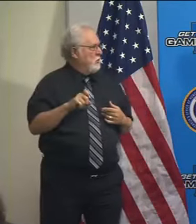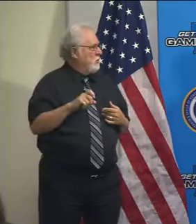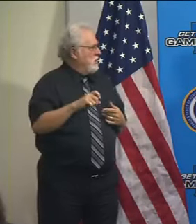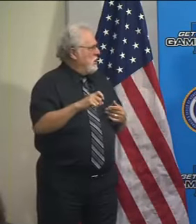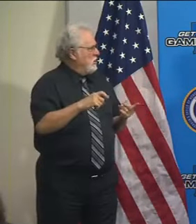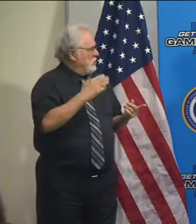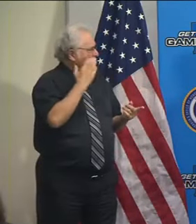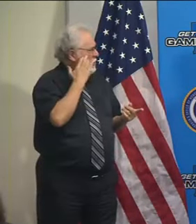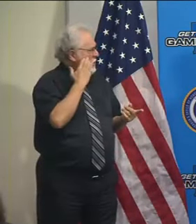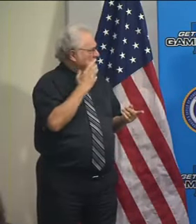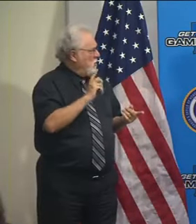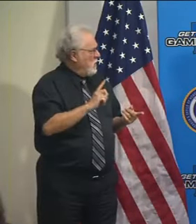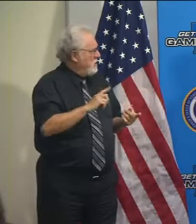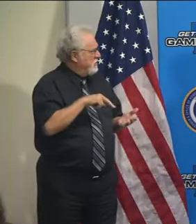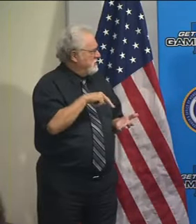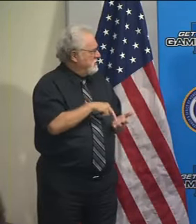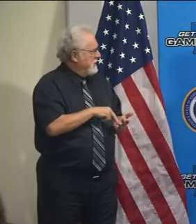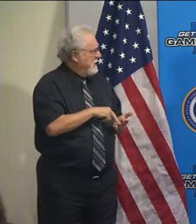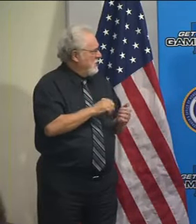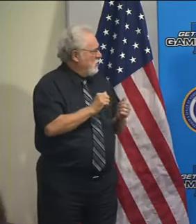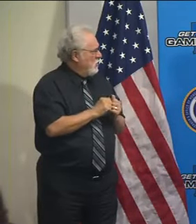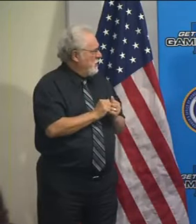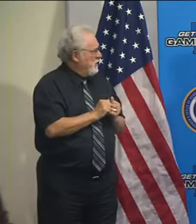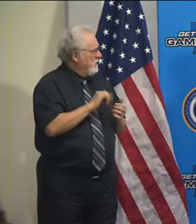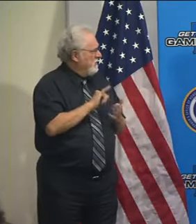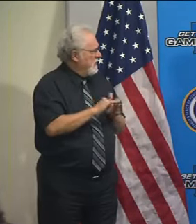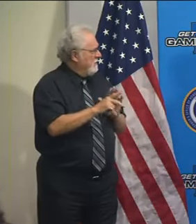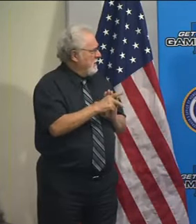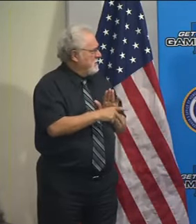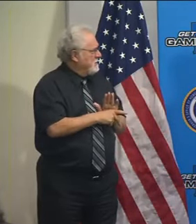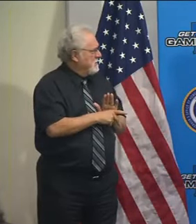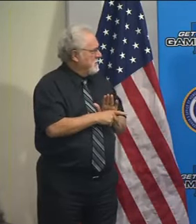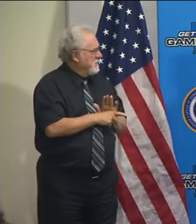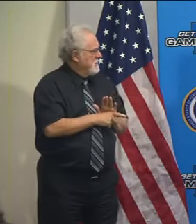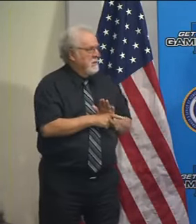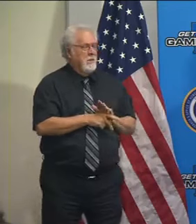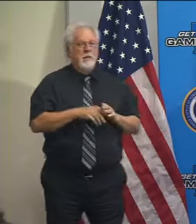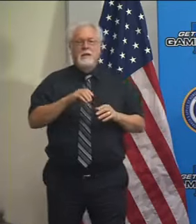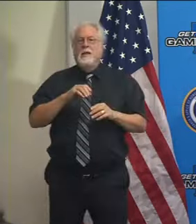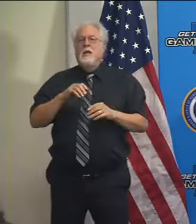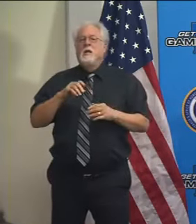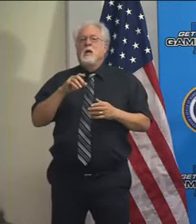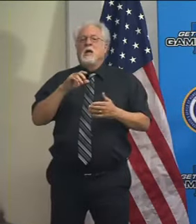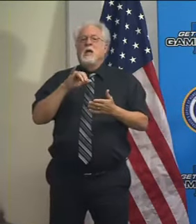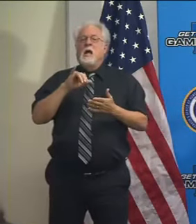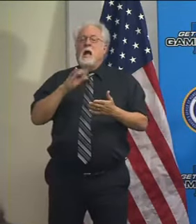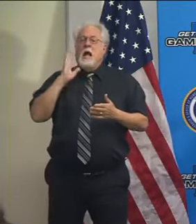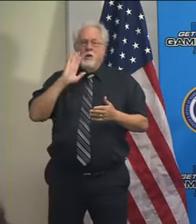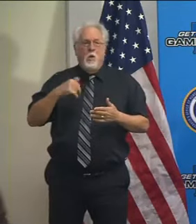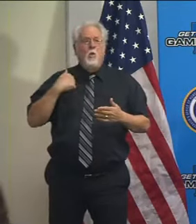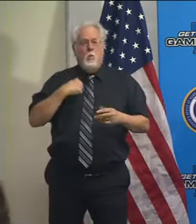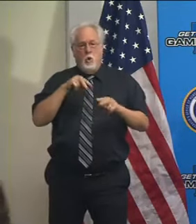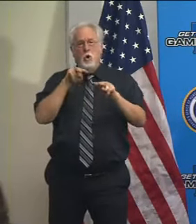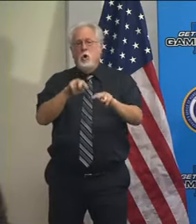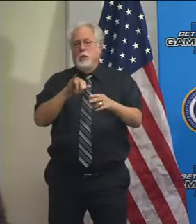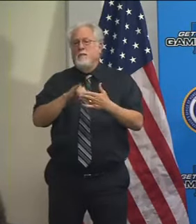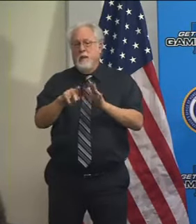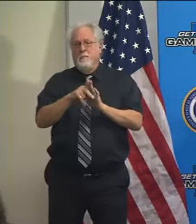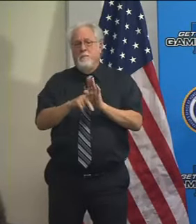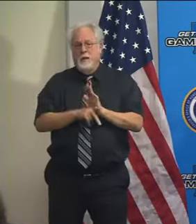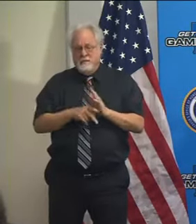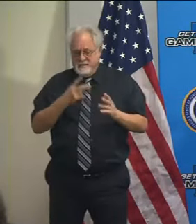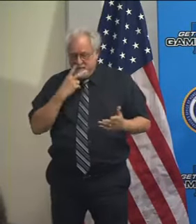you aware of where we are at right now currently with respect to that policy? In progress. Okay. So I know that we're looking at that policy